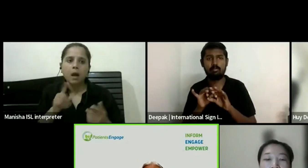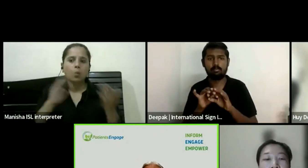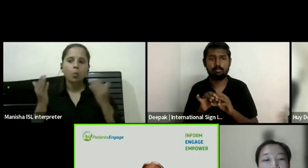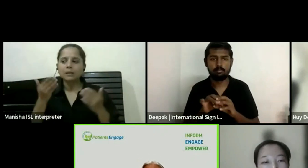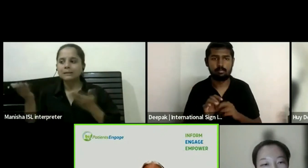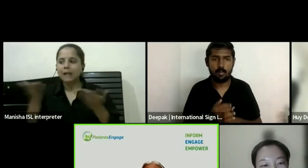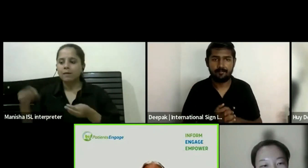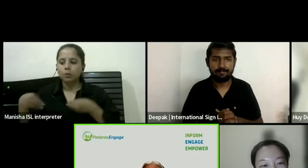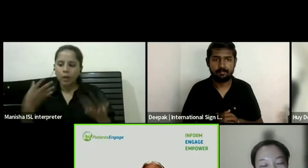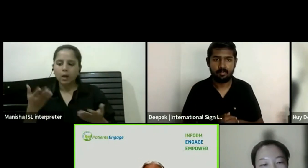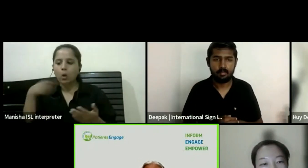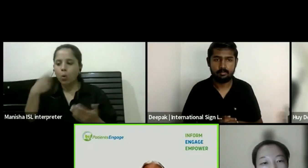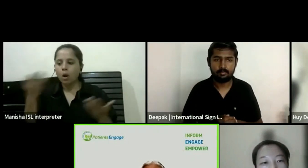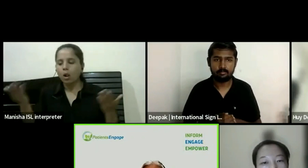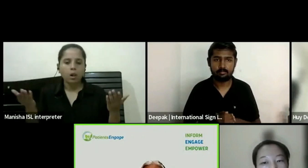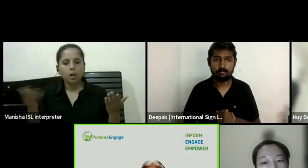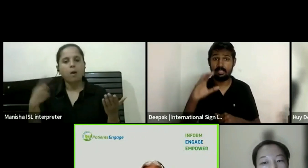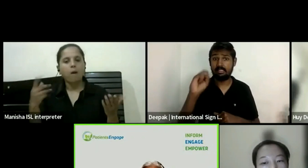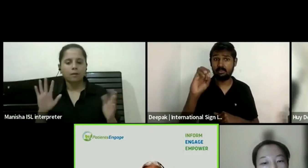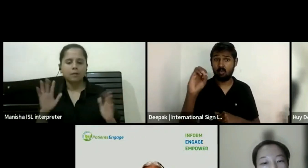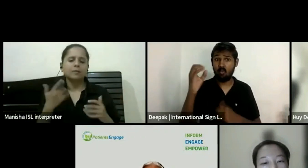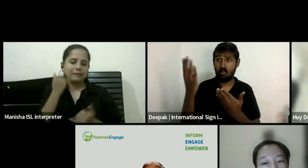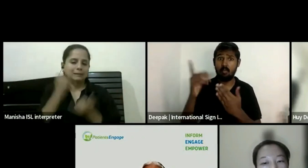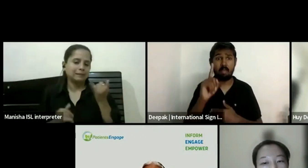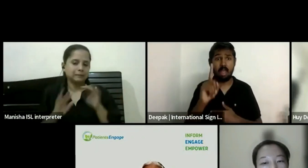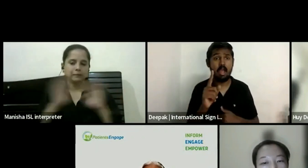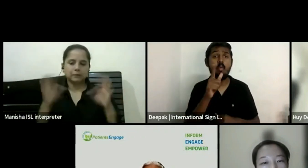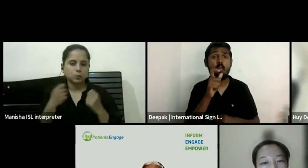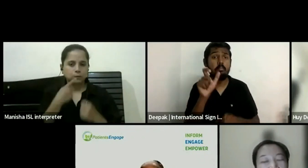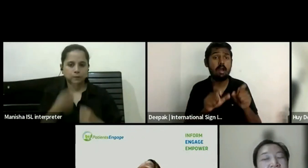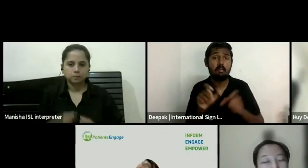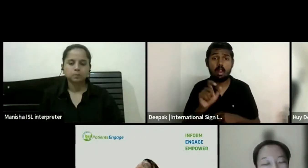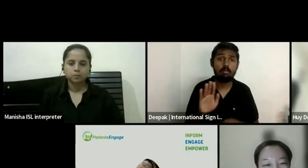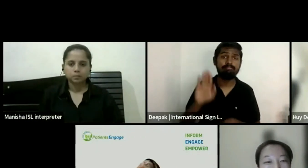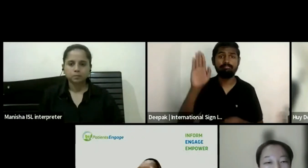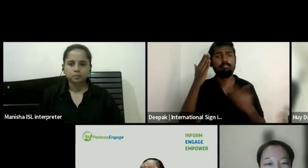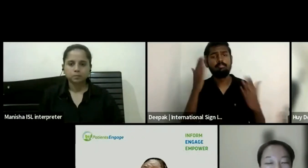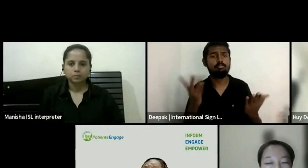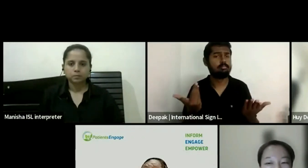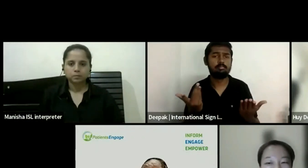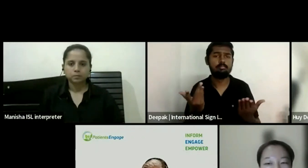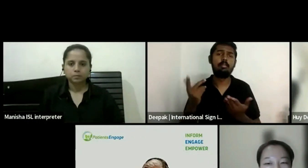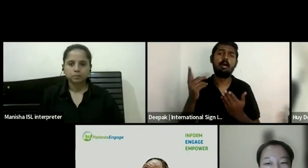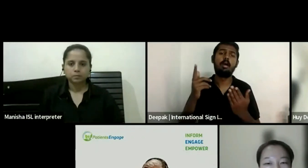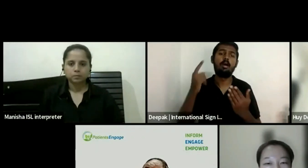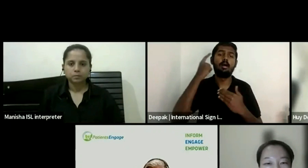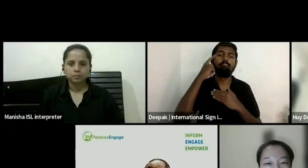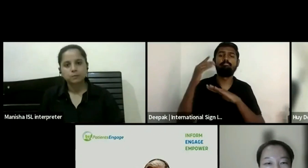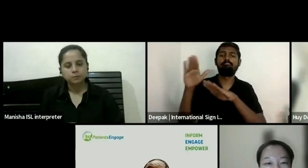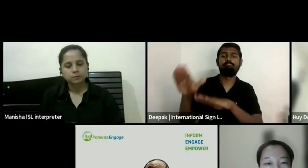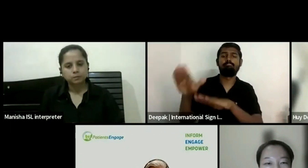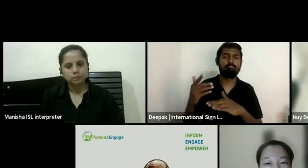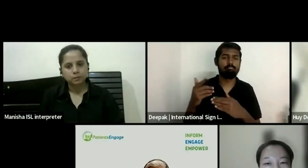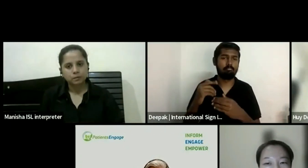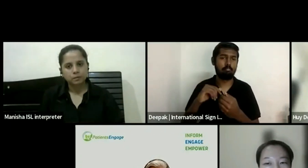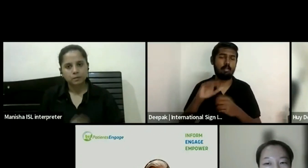So I think that I would like to end with that. Great. Thank you, So, Aparna. I think Now we I need request just a Kuhu